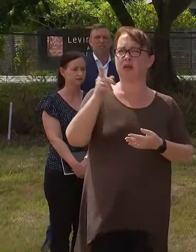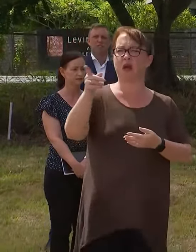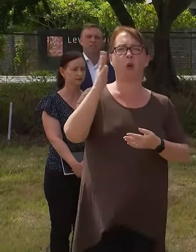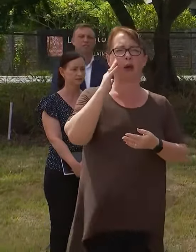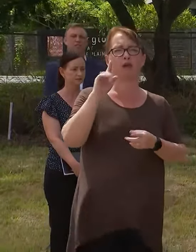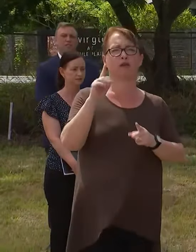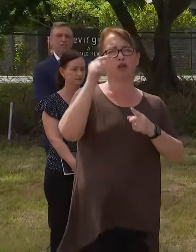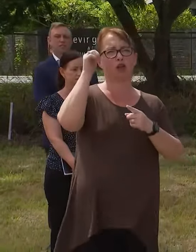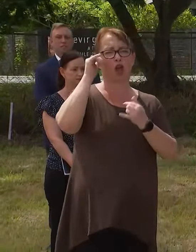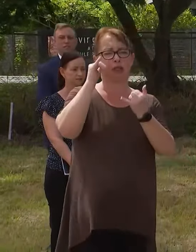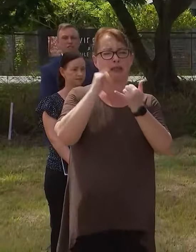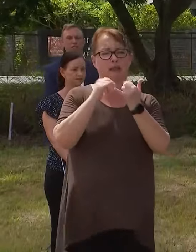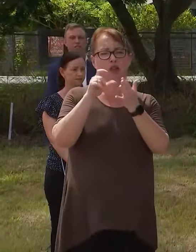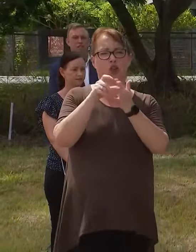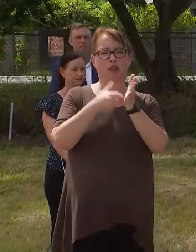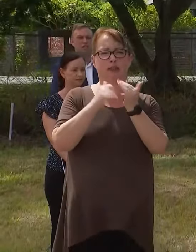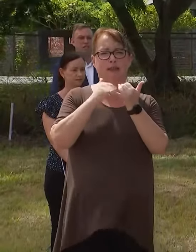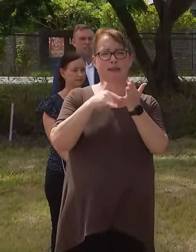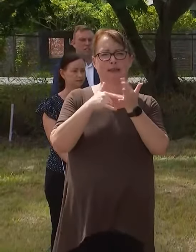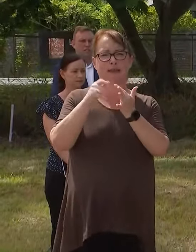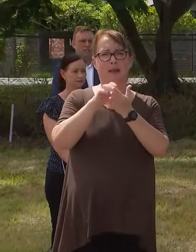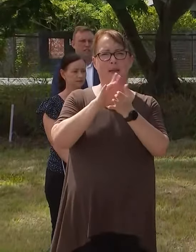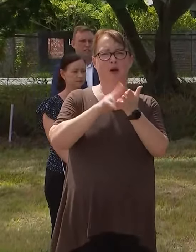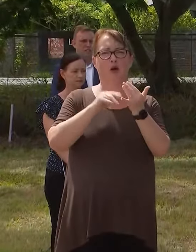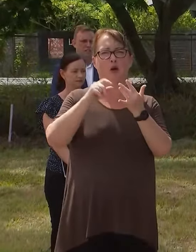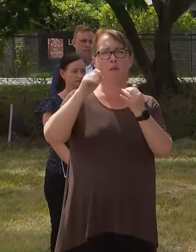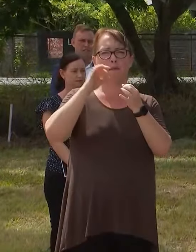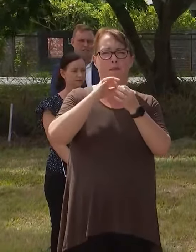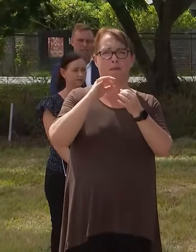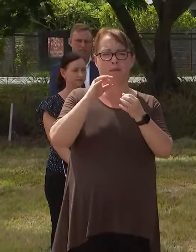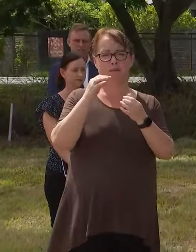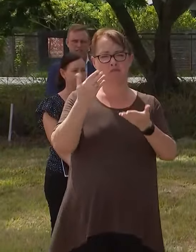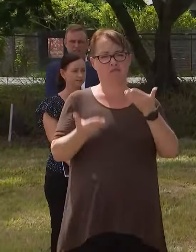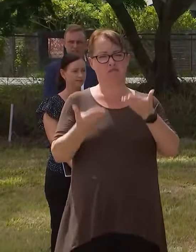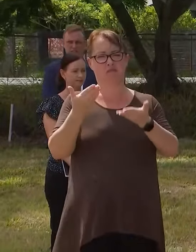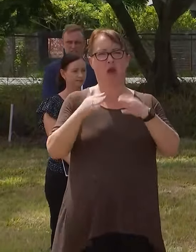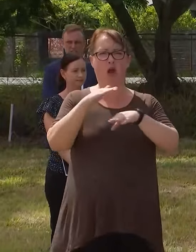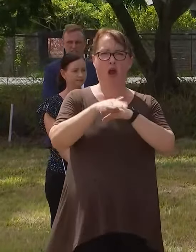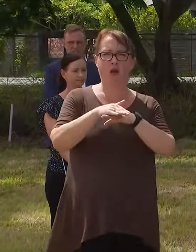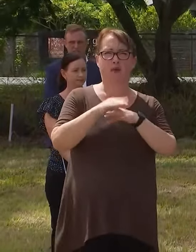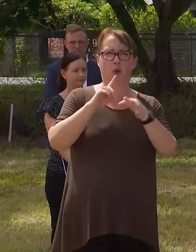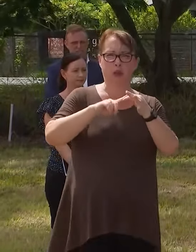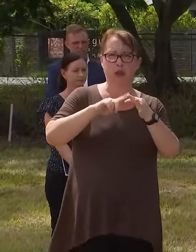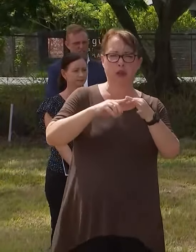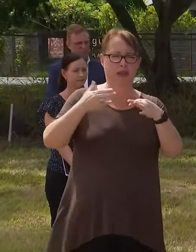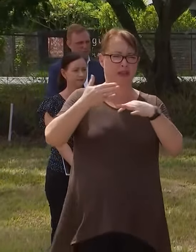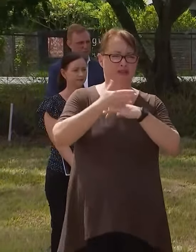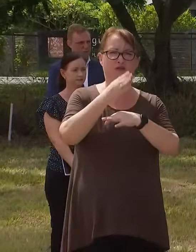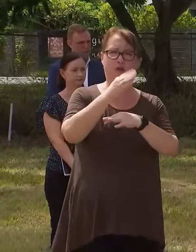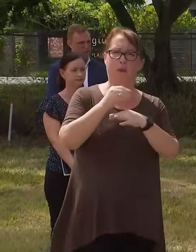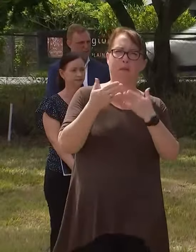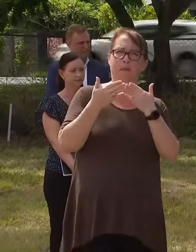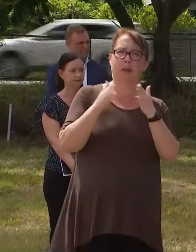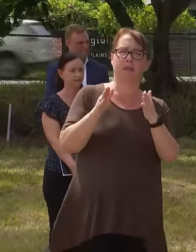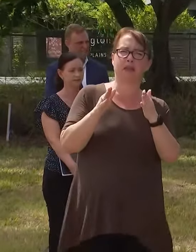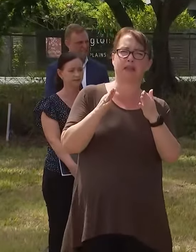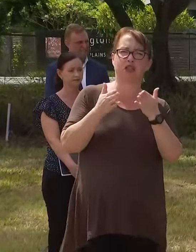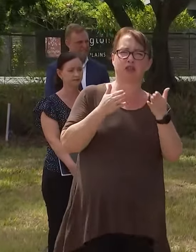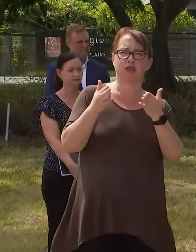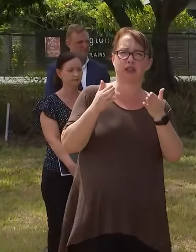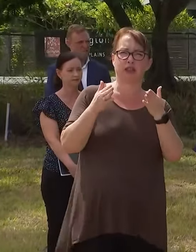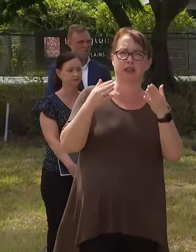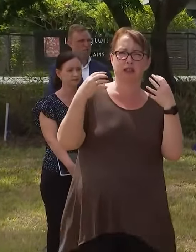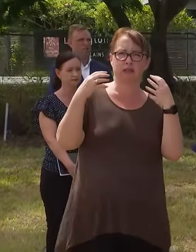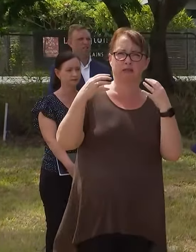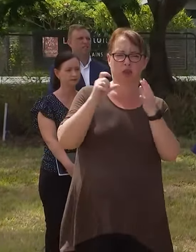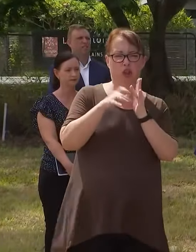When did Dr. Stepanov had raised questions and concerns about interference from the public service? Okay, my understanding there is that I